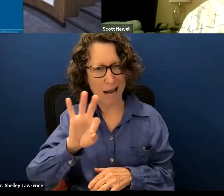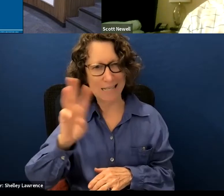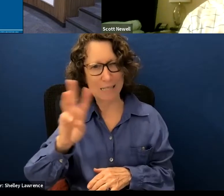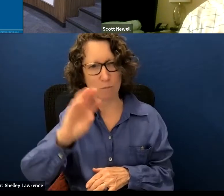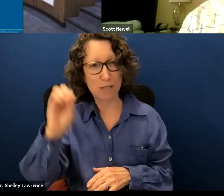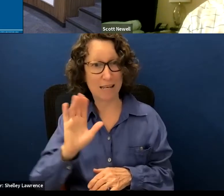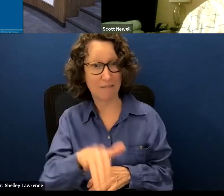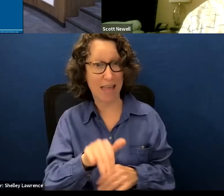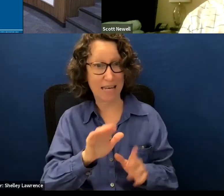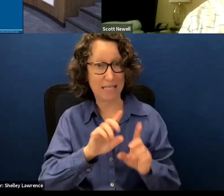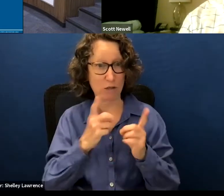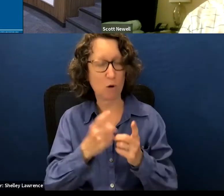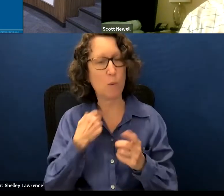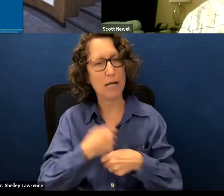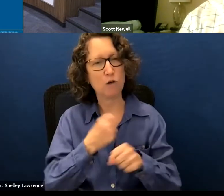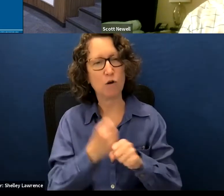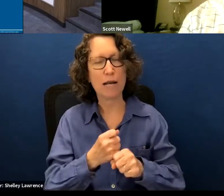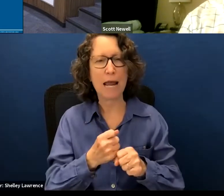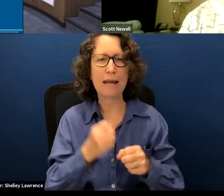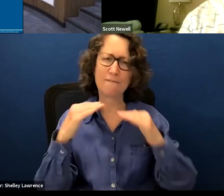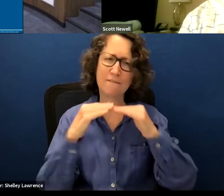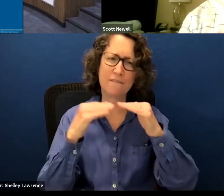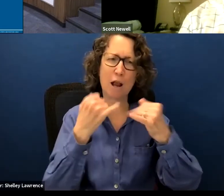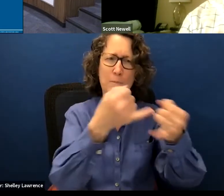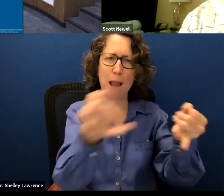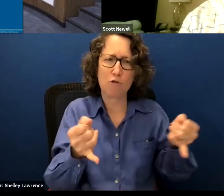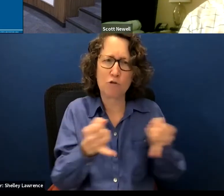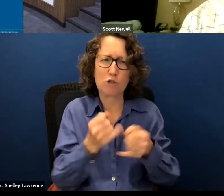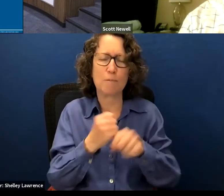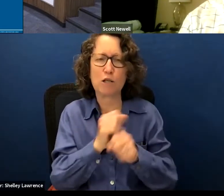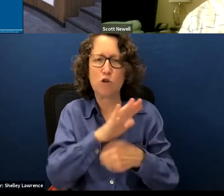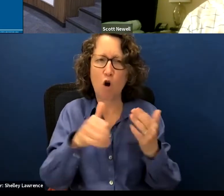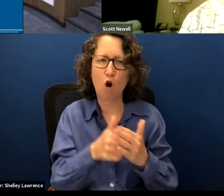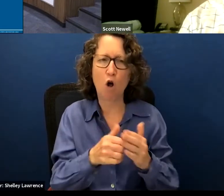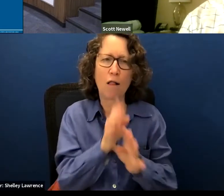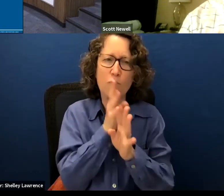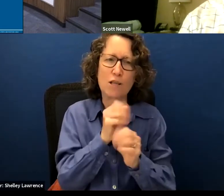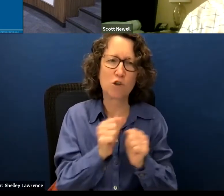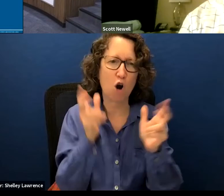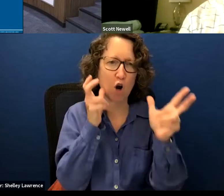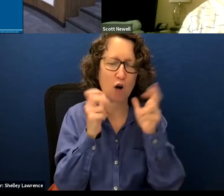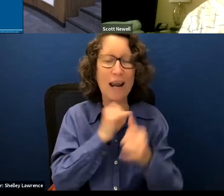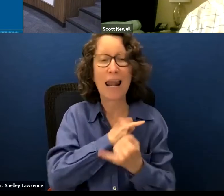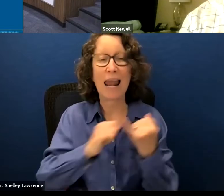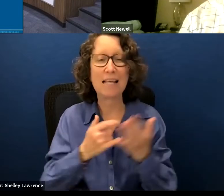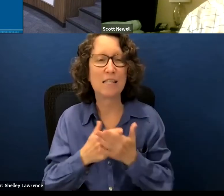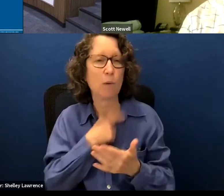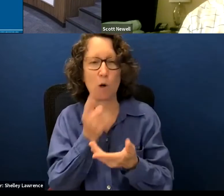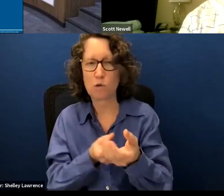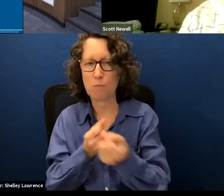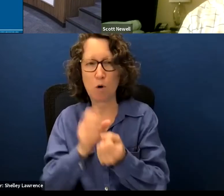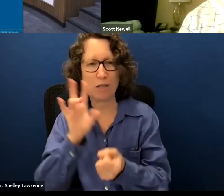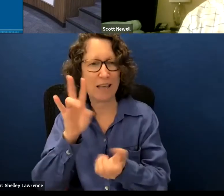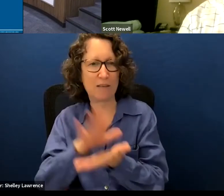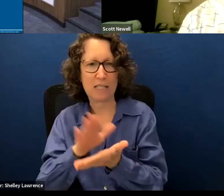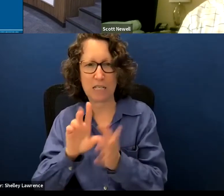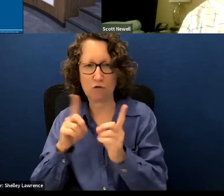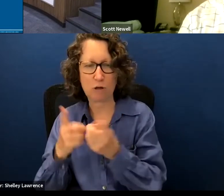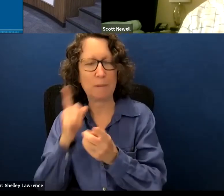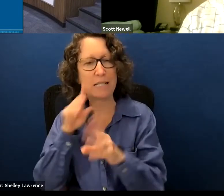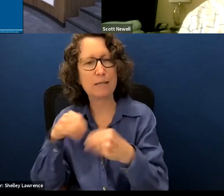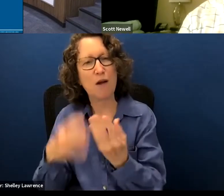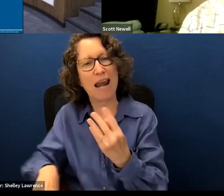59.96% of the district, and we need to create fair boundaries to ensure all voices are heard. Lastly, we do not support 7 districts because they